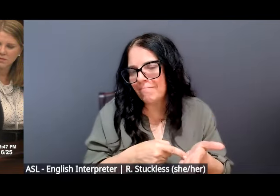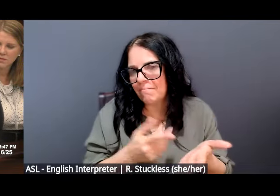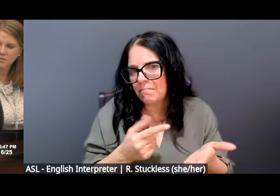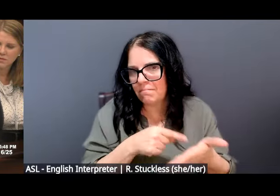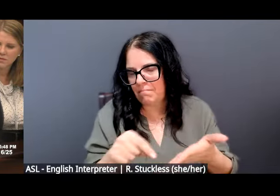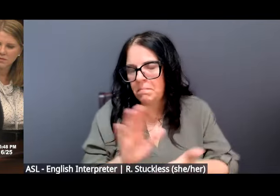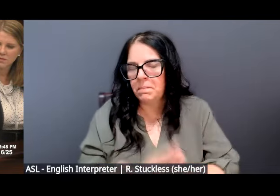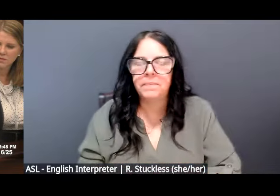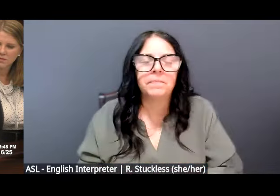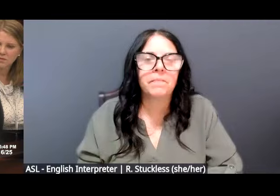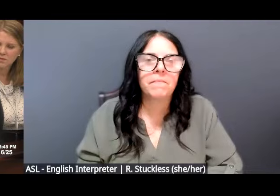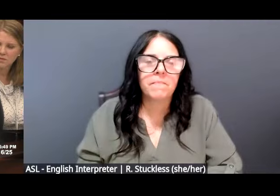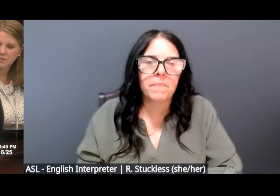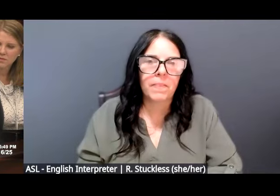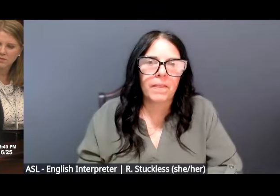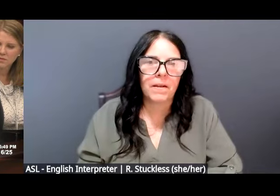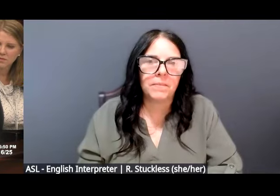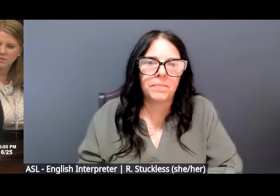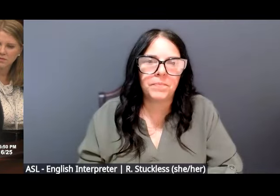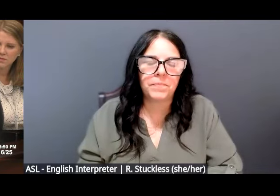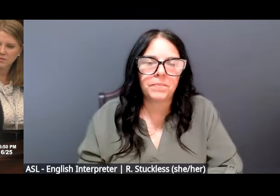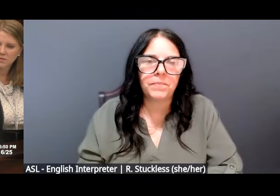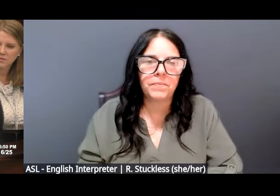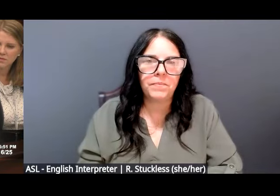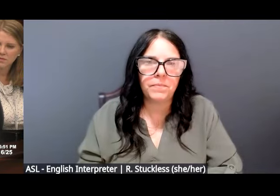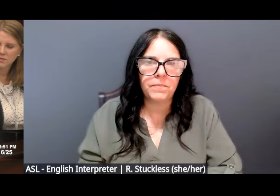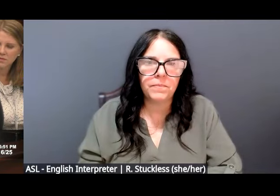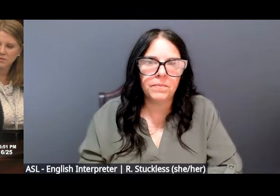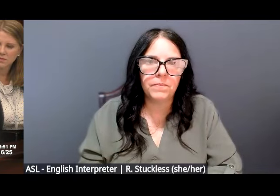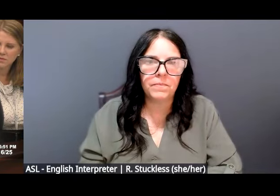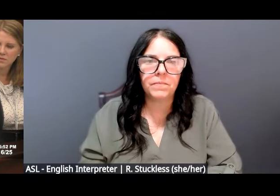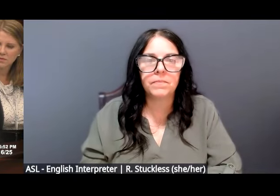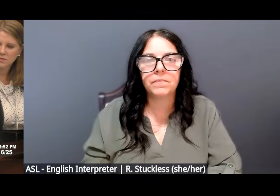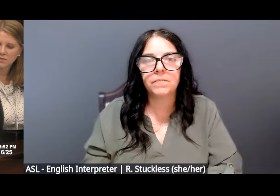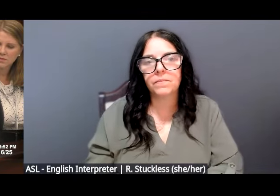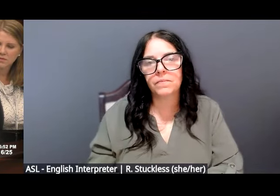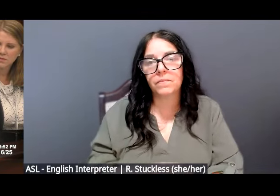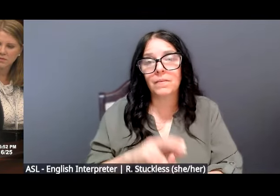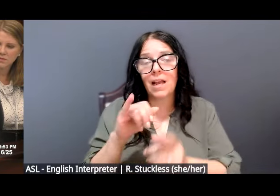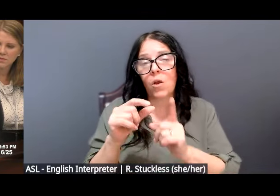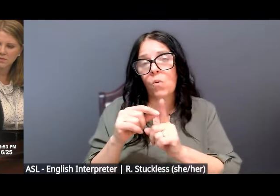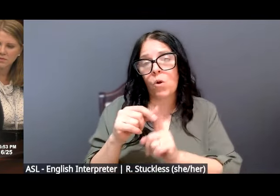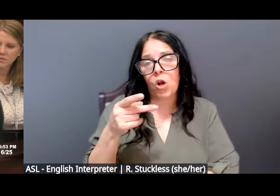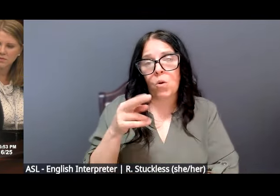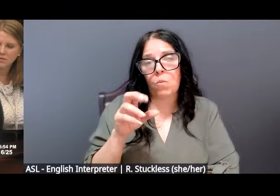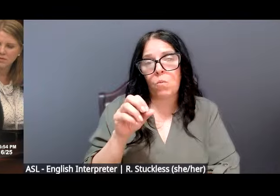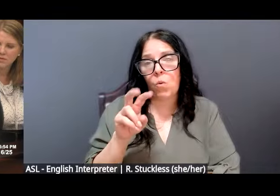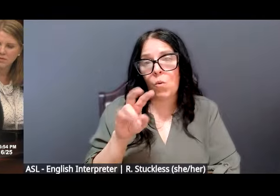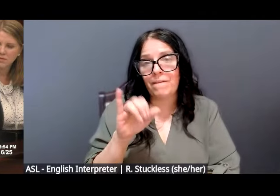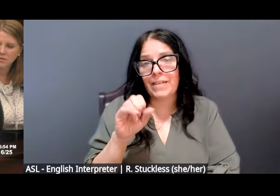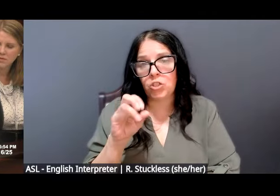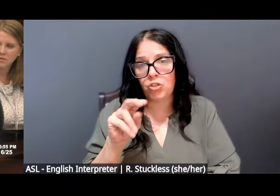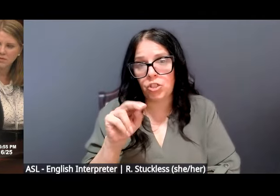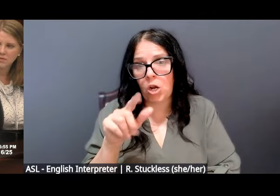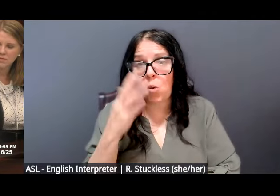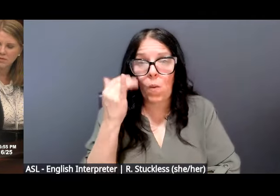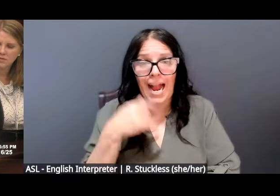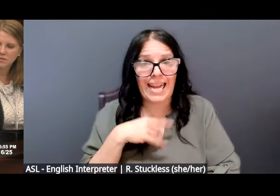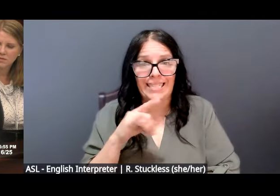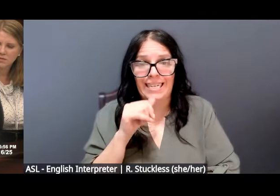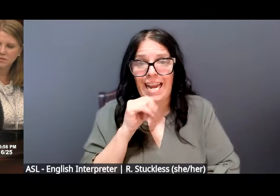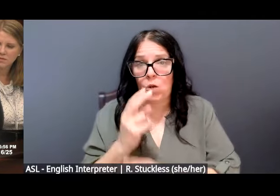In terms of saying the specific word provisional, the reason I didn't include the word provisional is because I'm not,